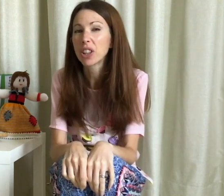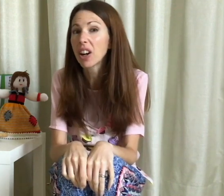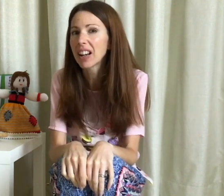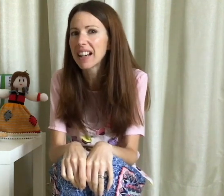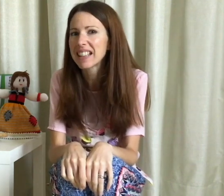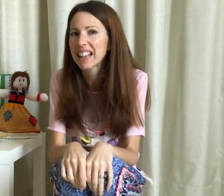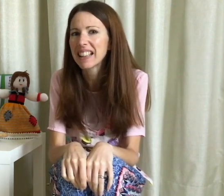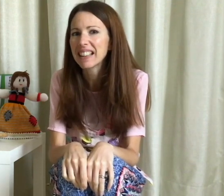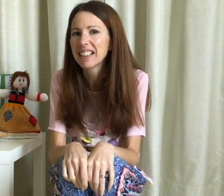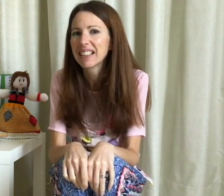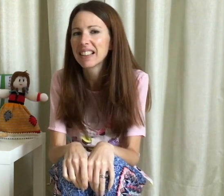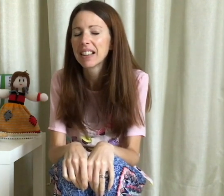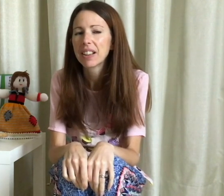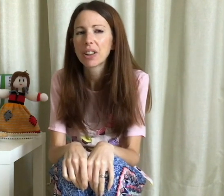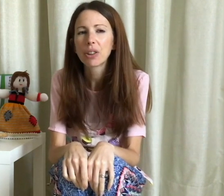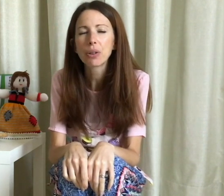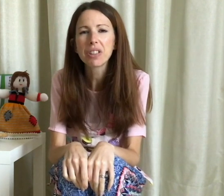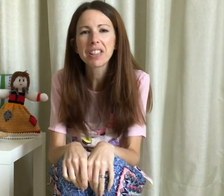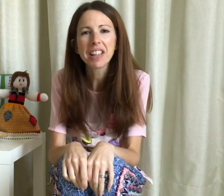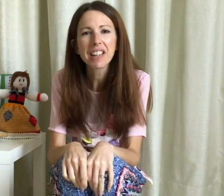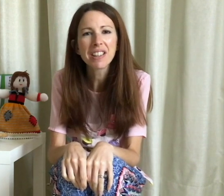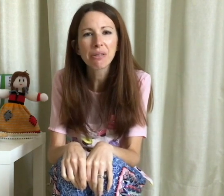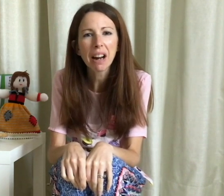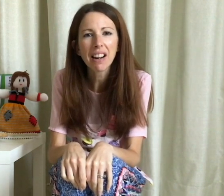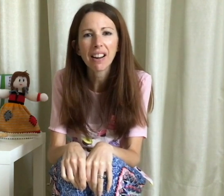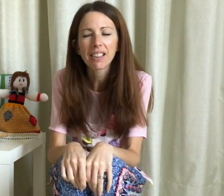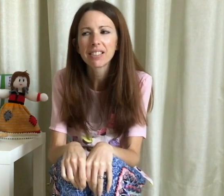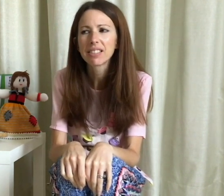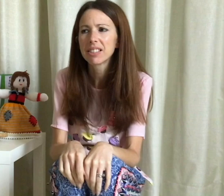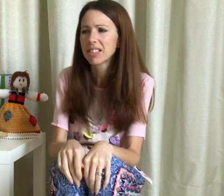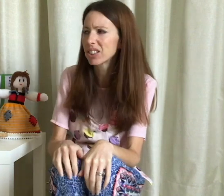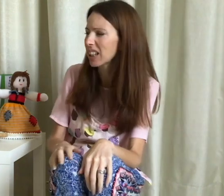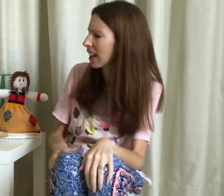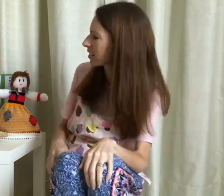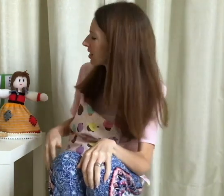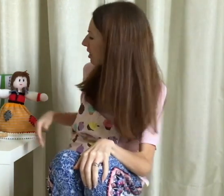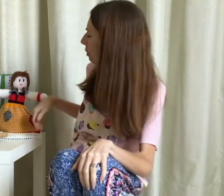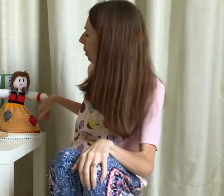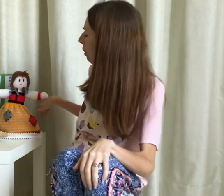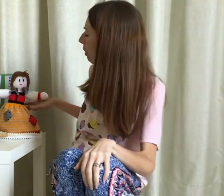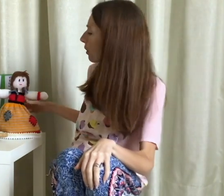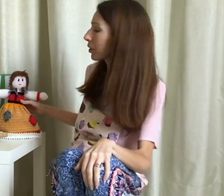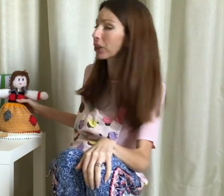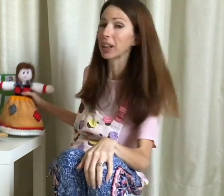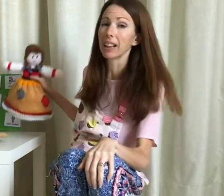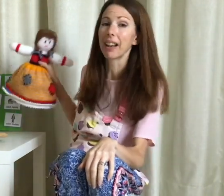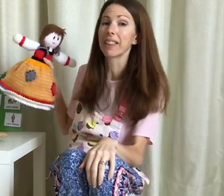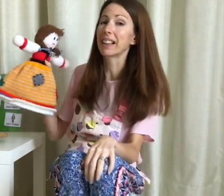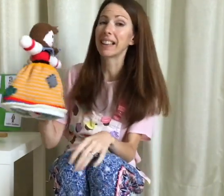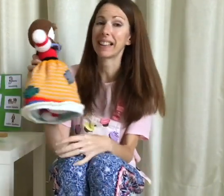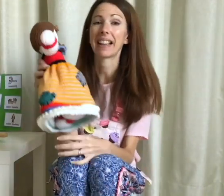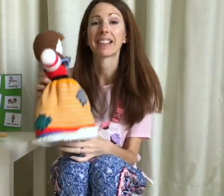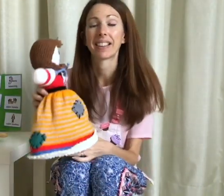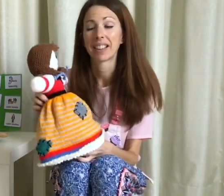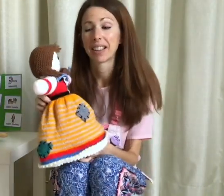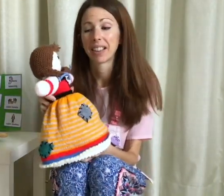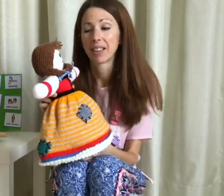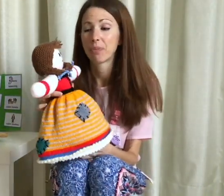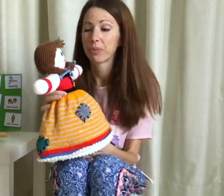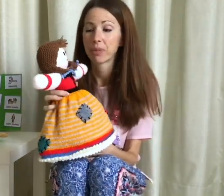young lady called Cinderella. And she had to do all the cooking and the cleaning. It